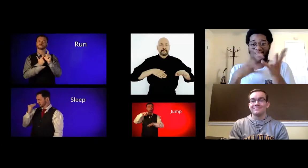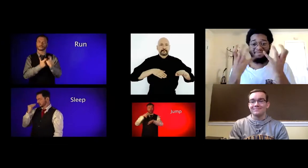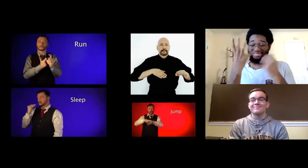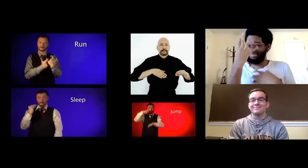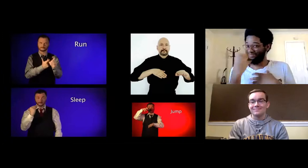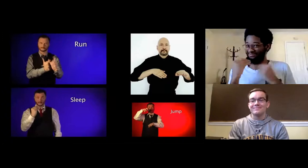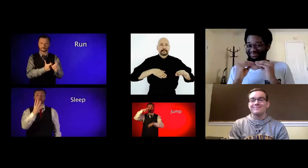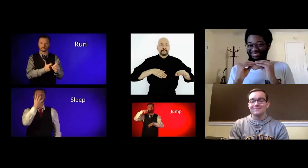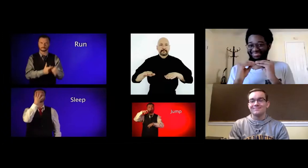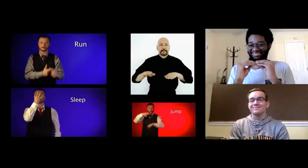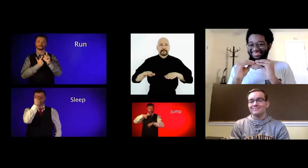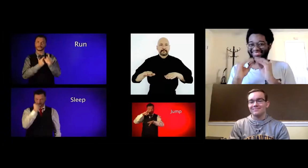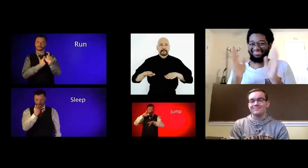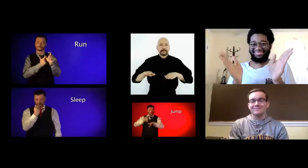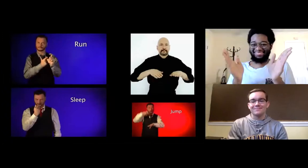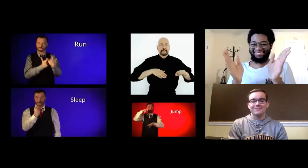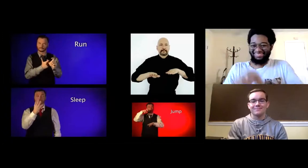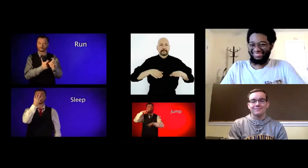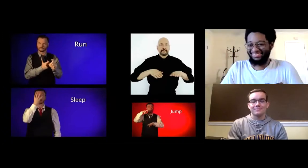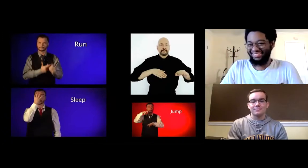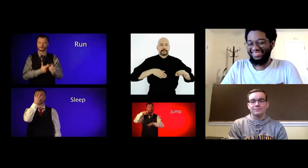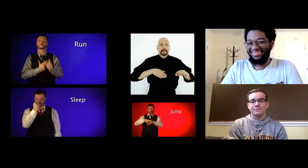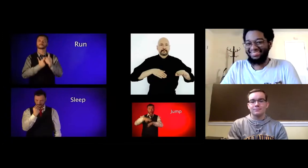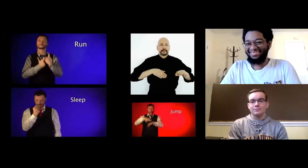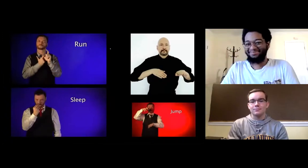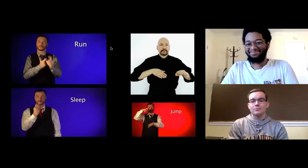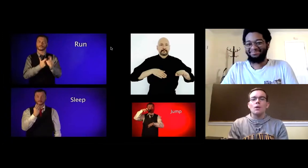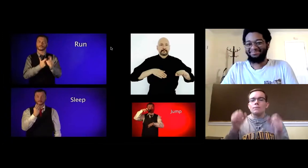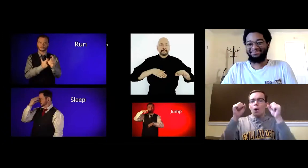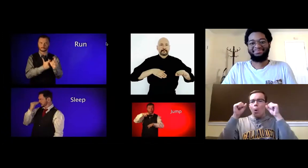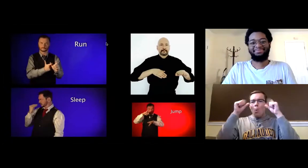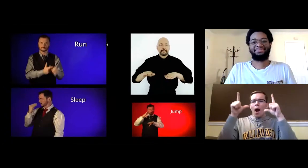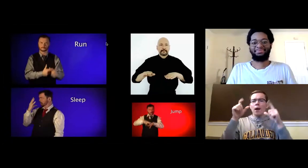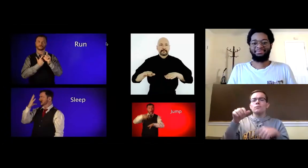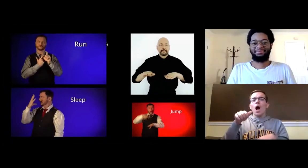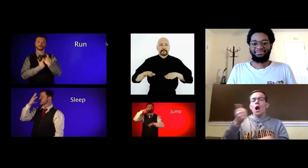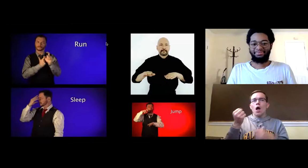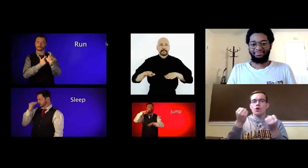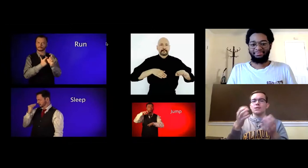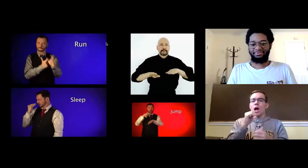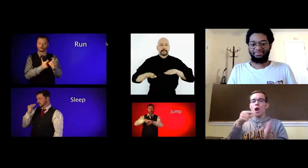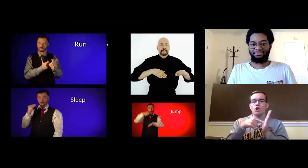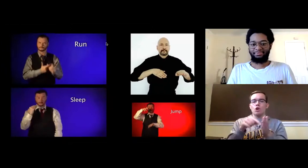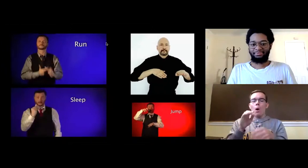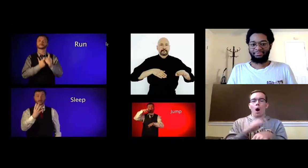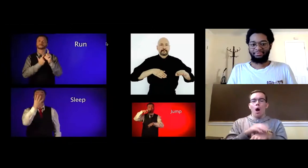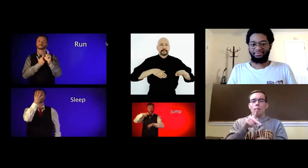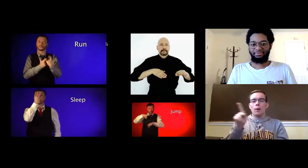During fall break, I am going to sleep even more, and I'm so excited.